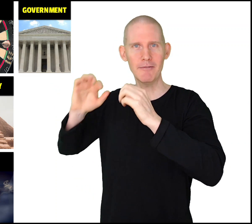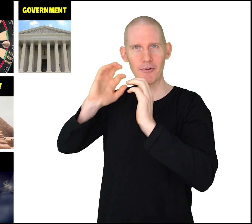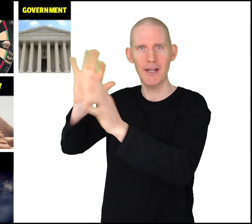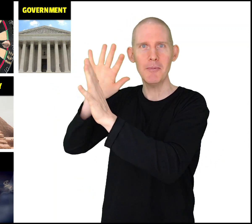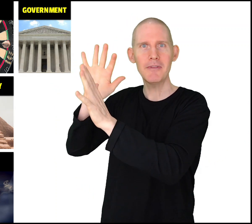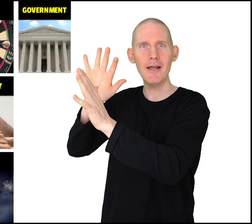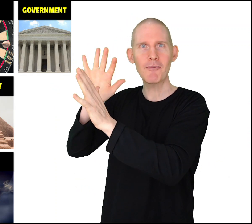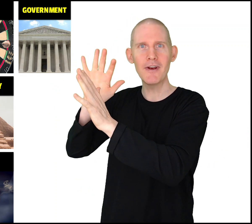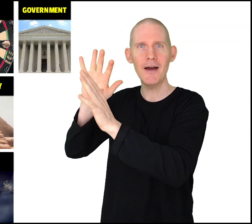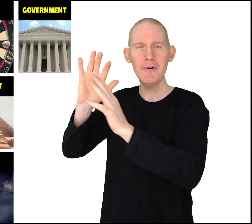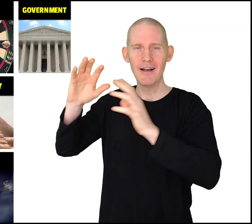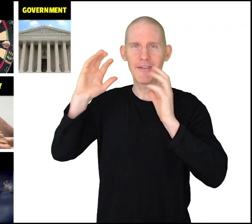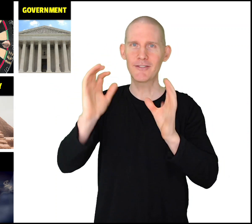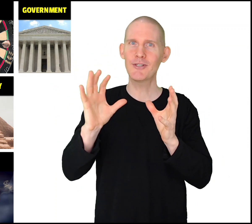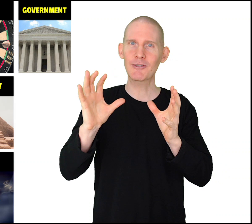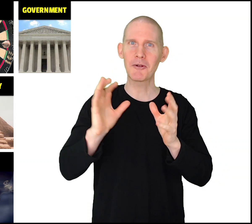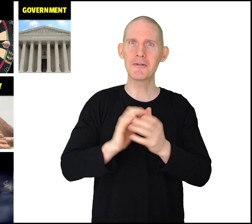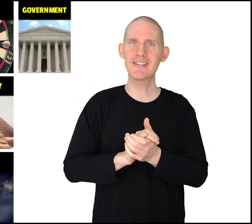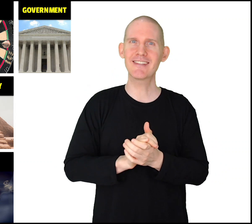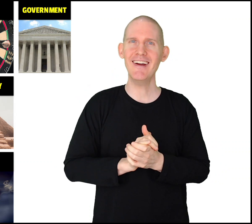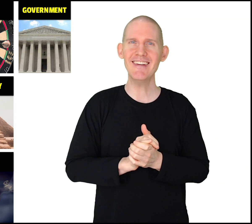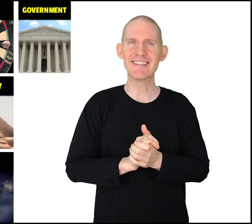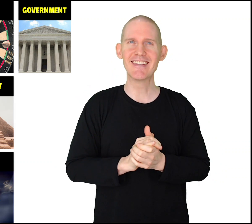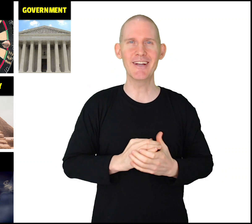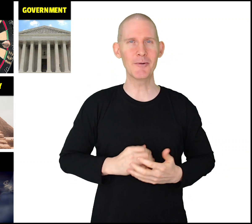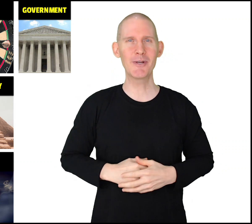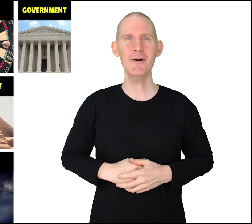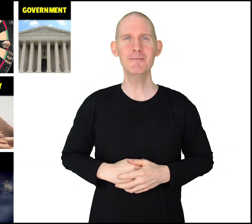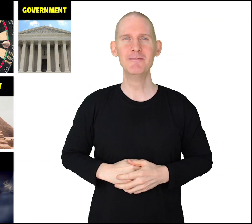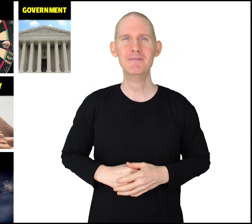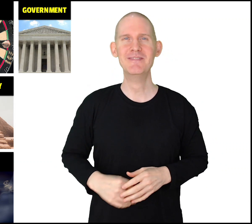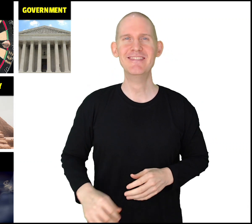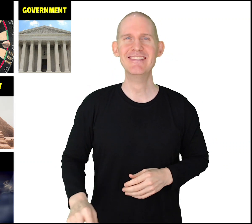forget about that for now. Let's just learn the signs. Here we go.